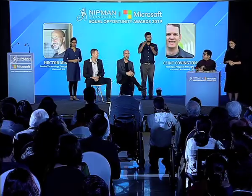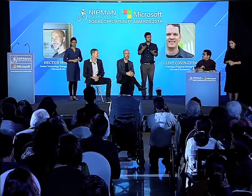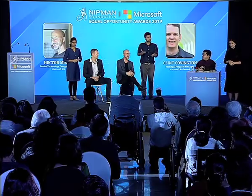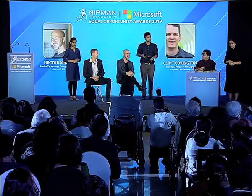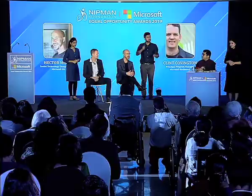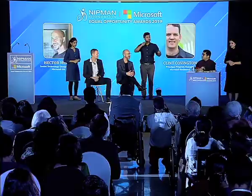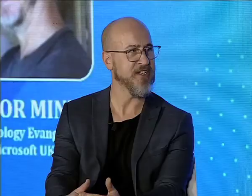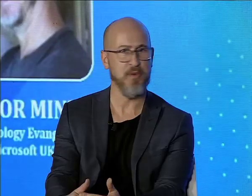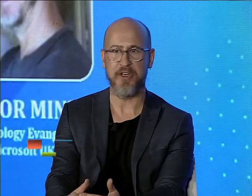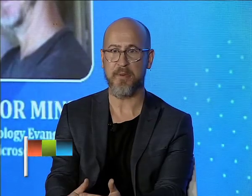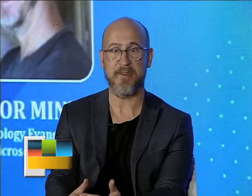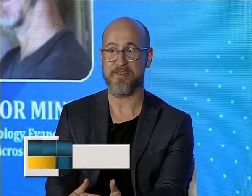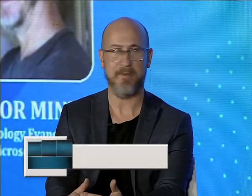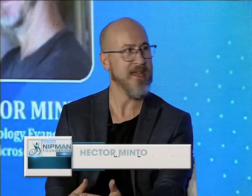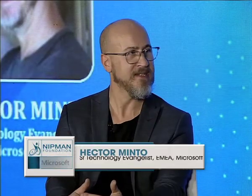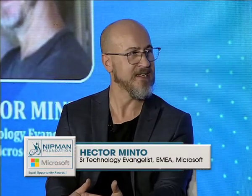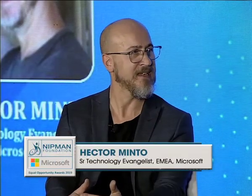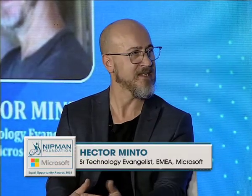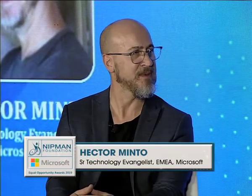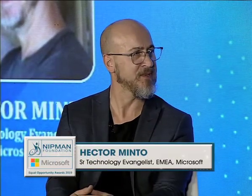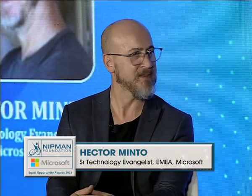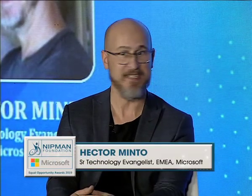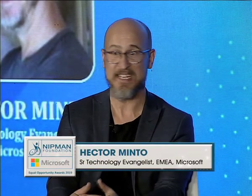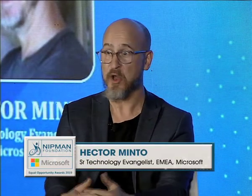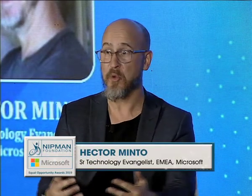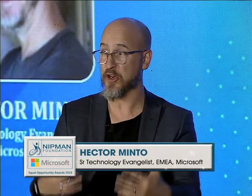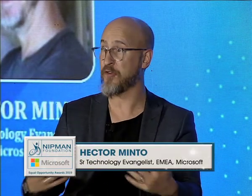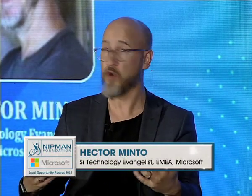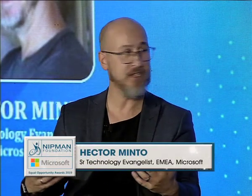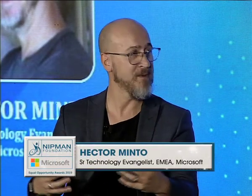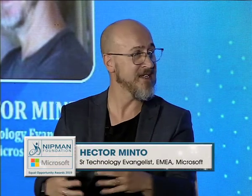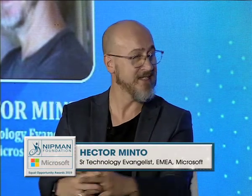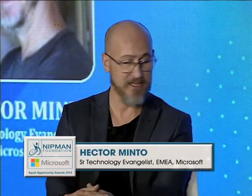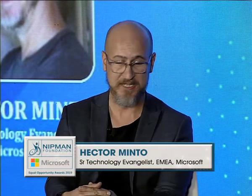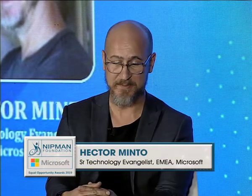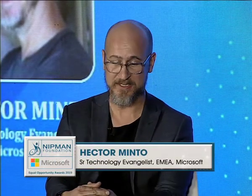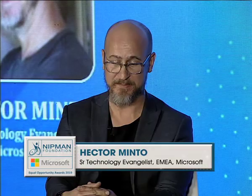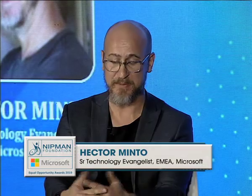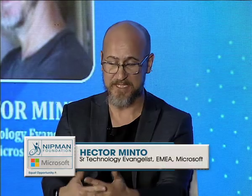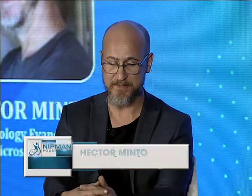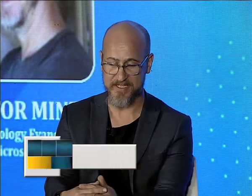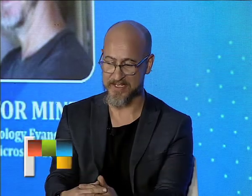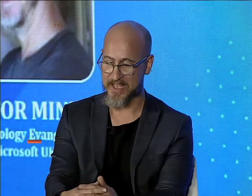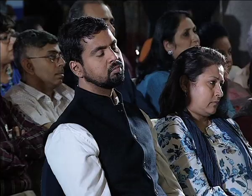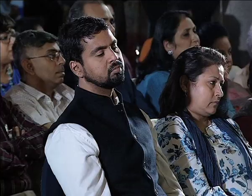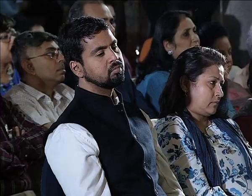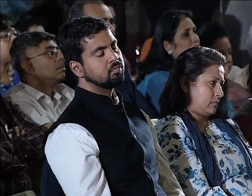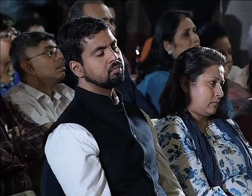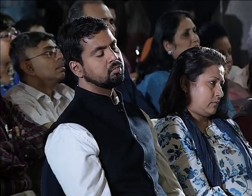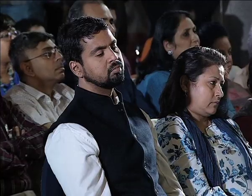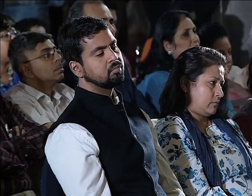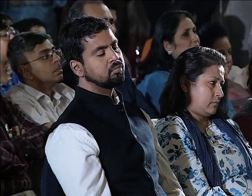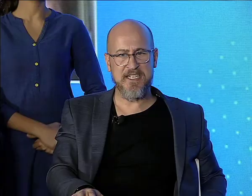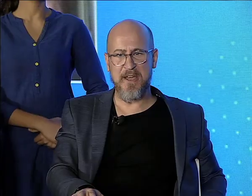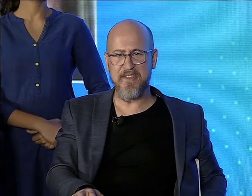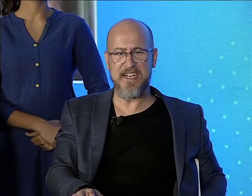mean, I've been really fortunate in my career to work with some amazingly talented people with disabilities, or work for some amazingly talented people with disabilities. So we've come a